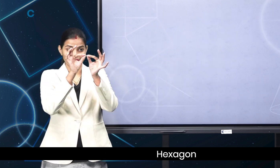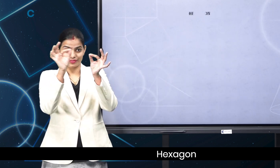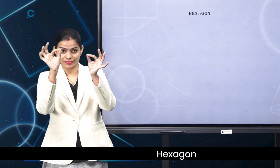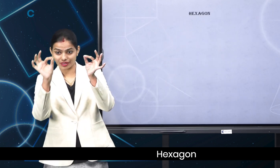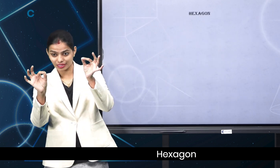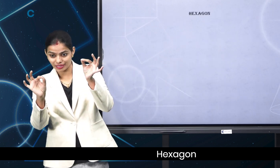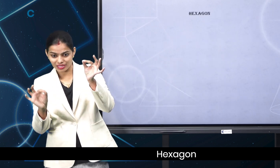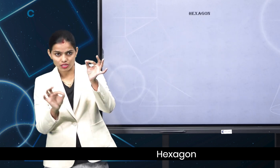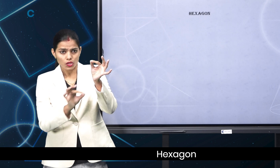Hexagon.